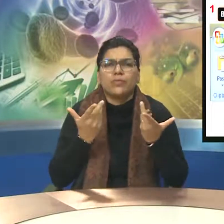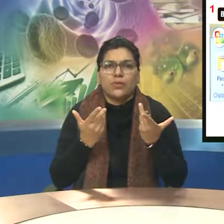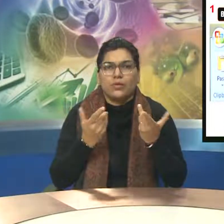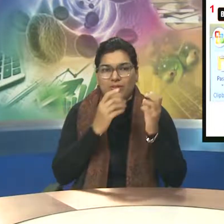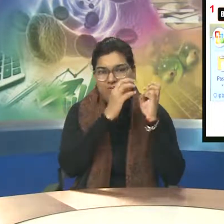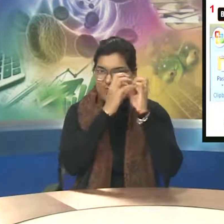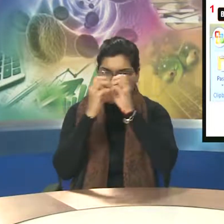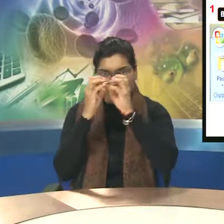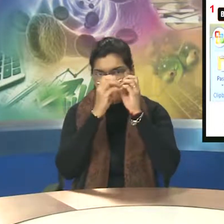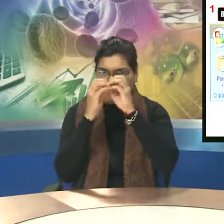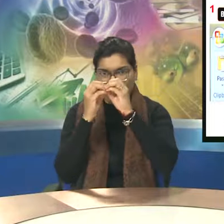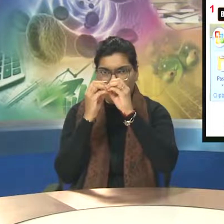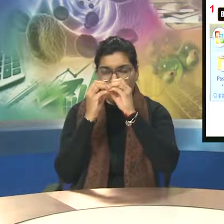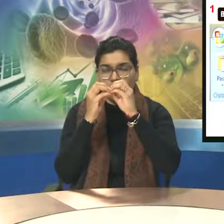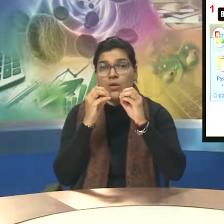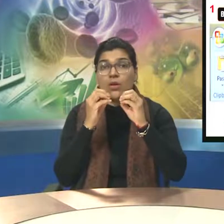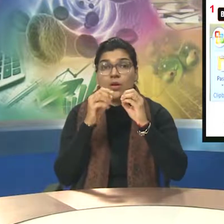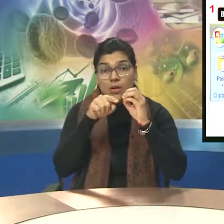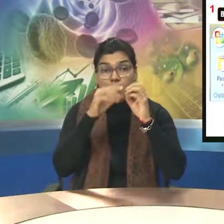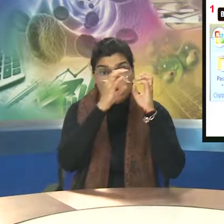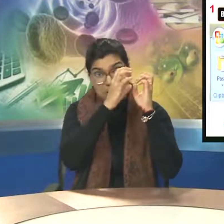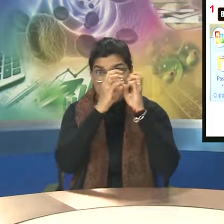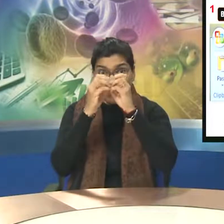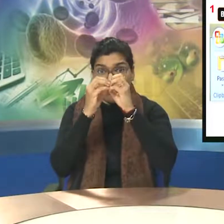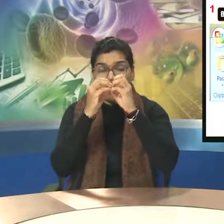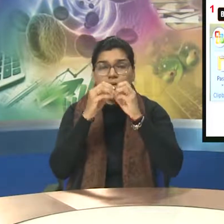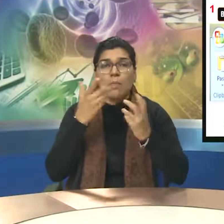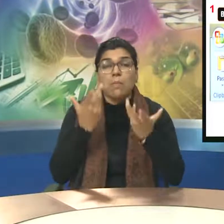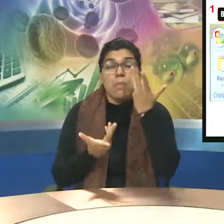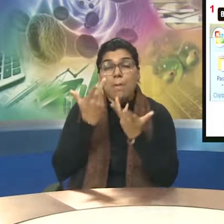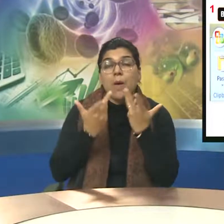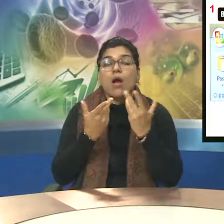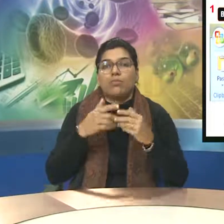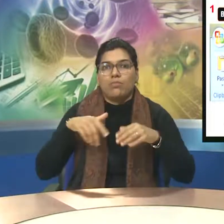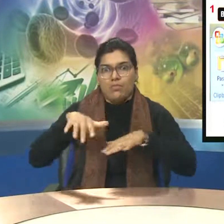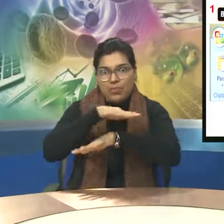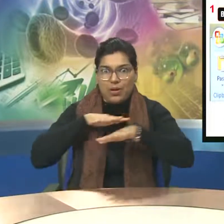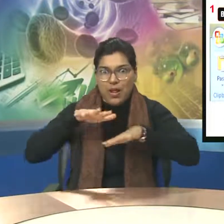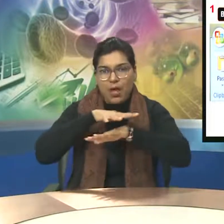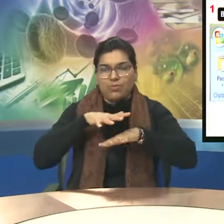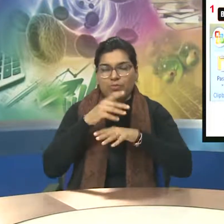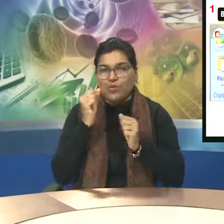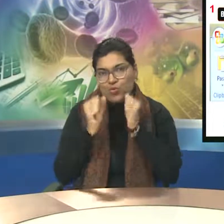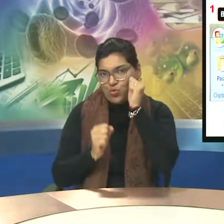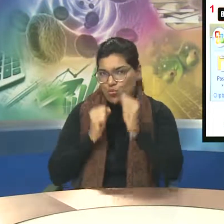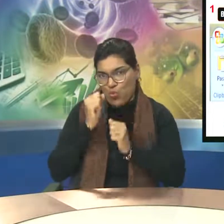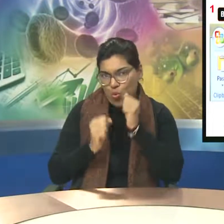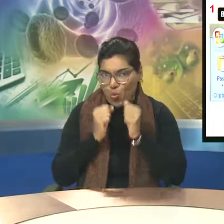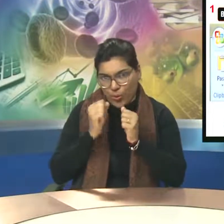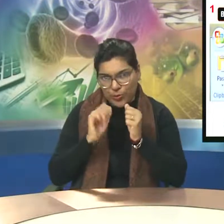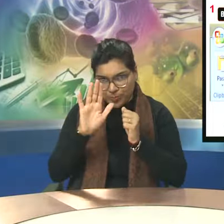or stanzas are termed as text highlighter.